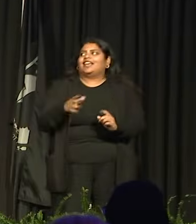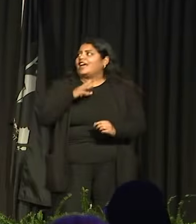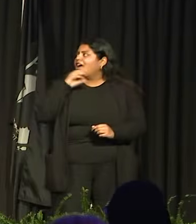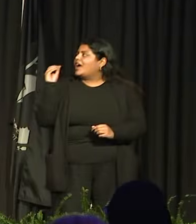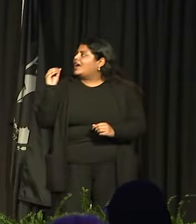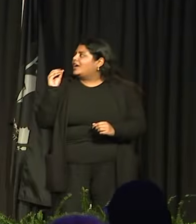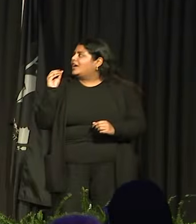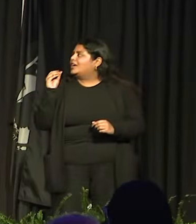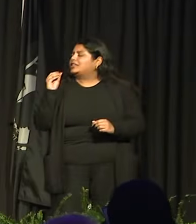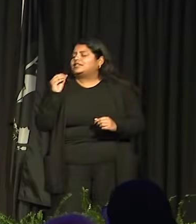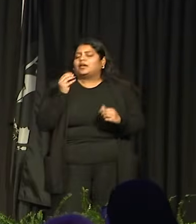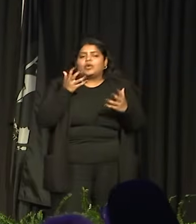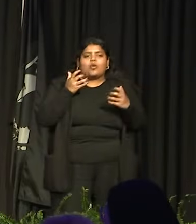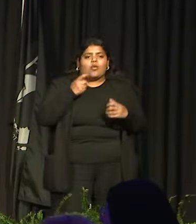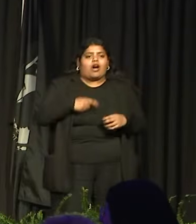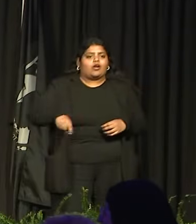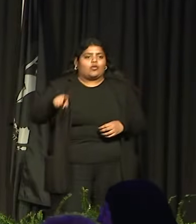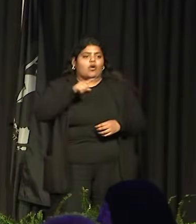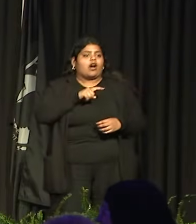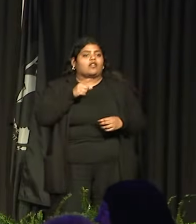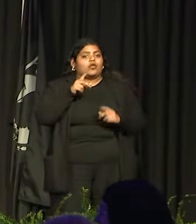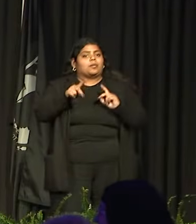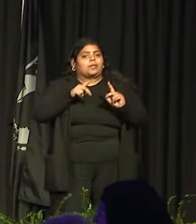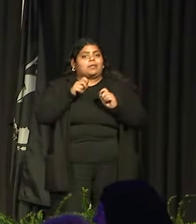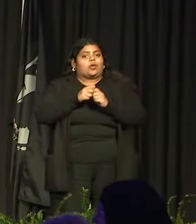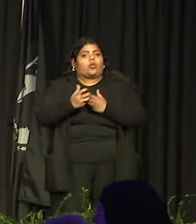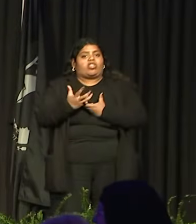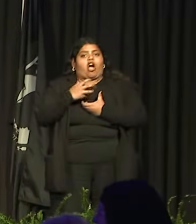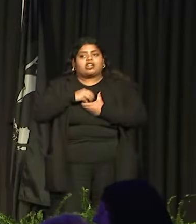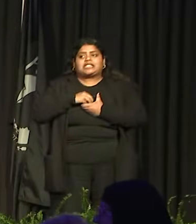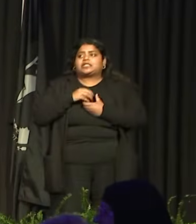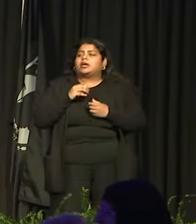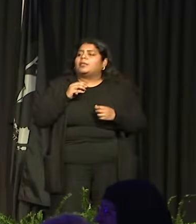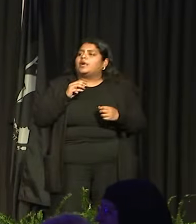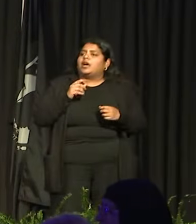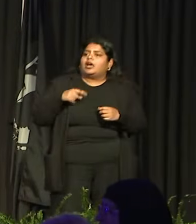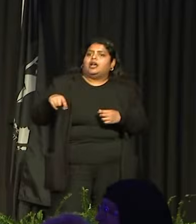for those individuals with autism who are